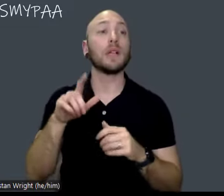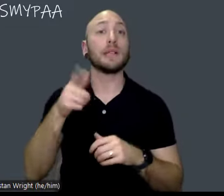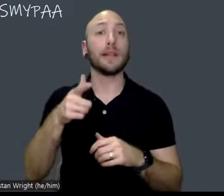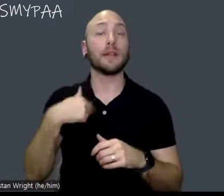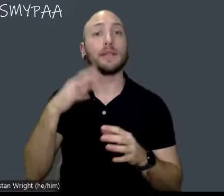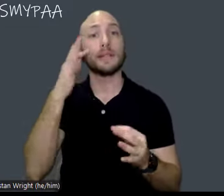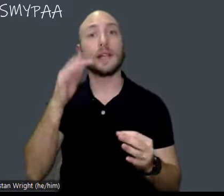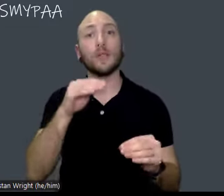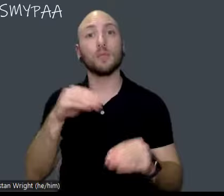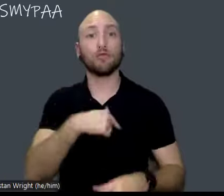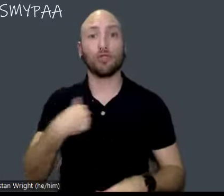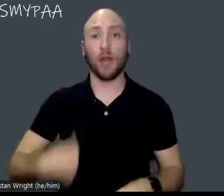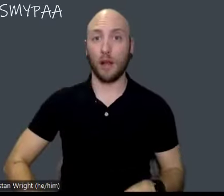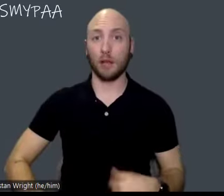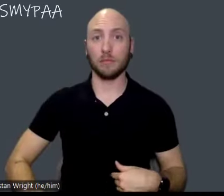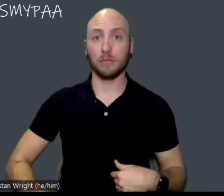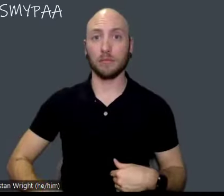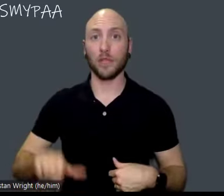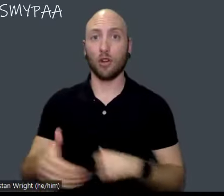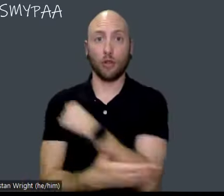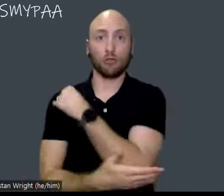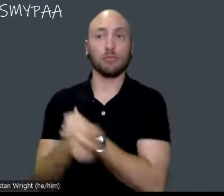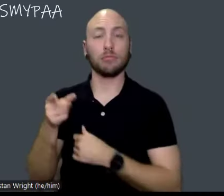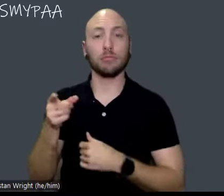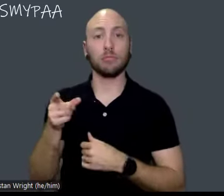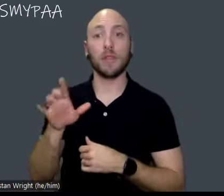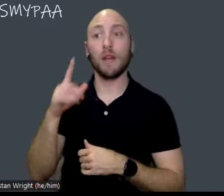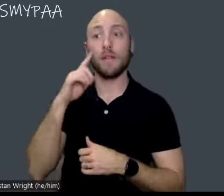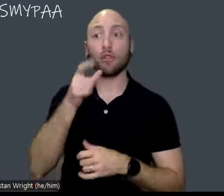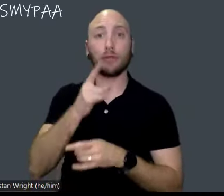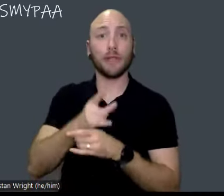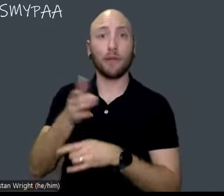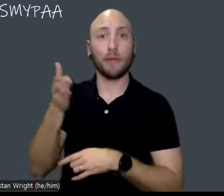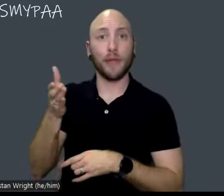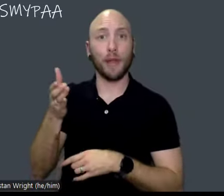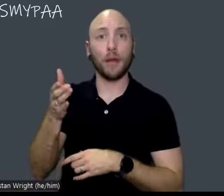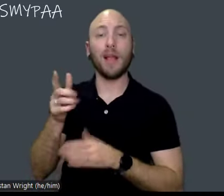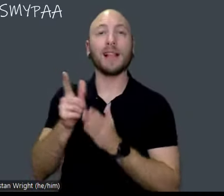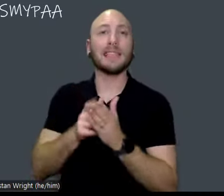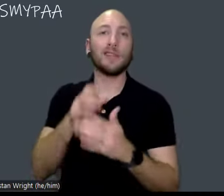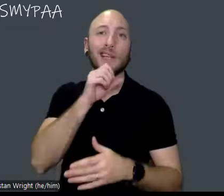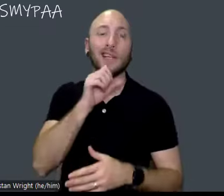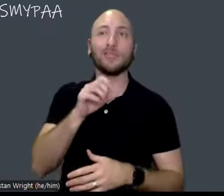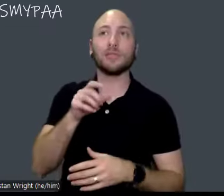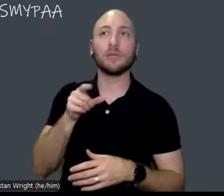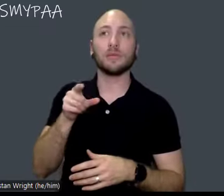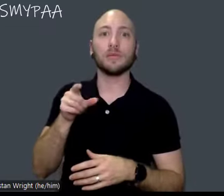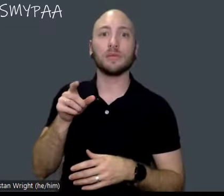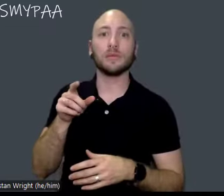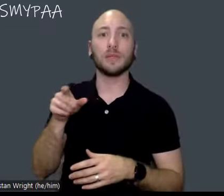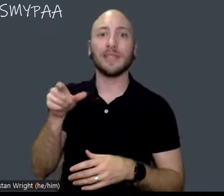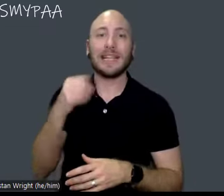where legal age to drink, I don't know if still in that at this day, but it wasn't a thing